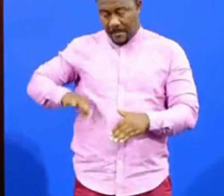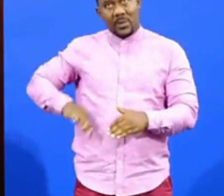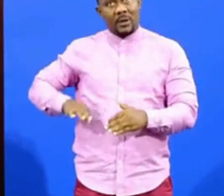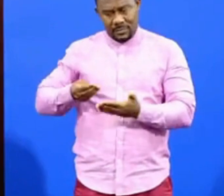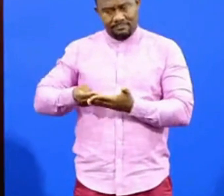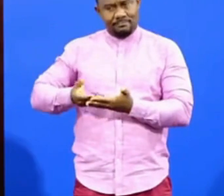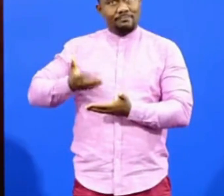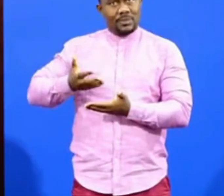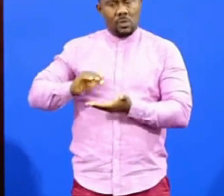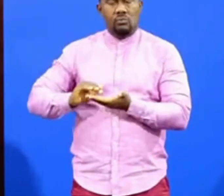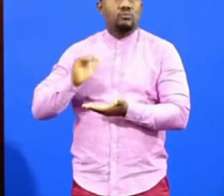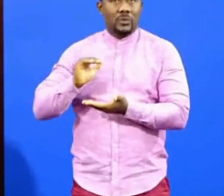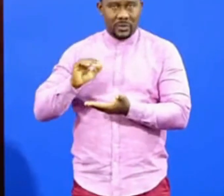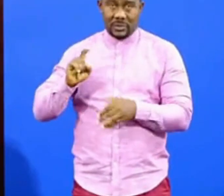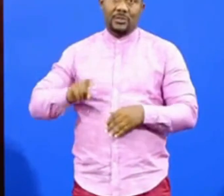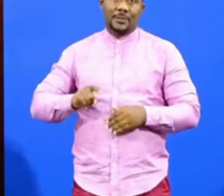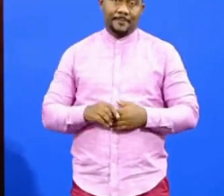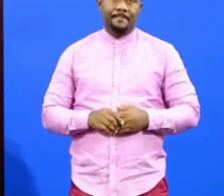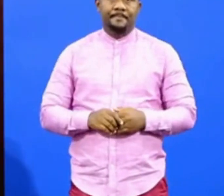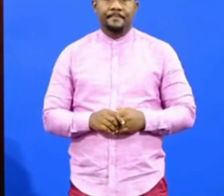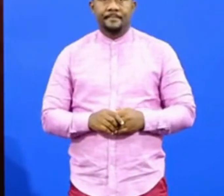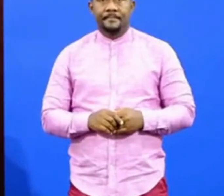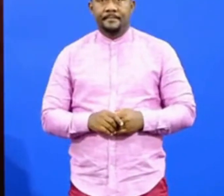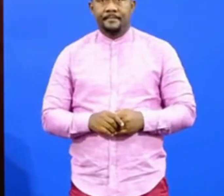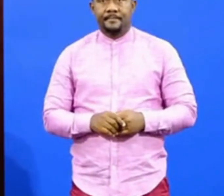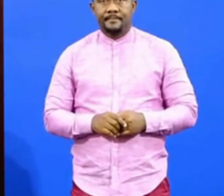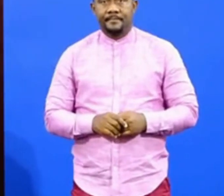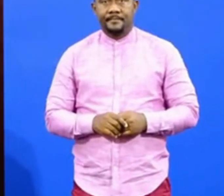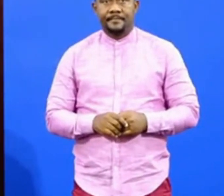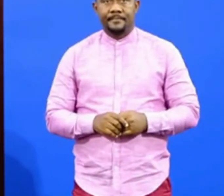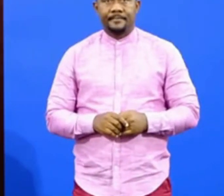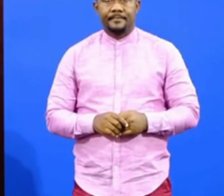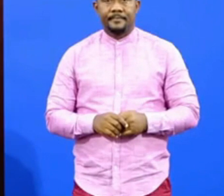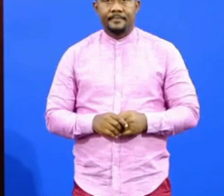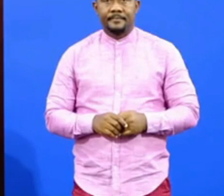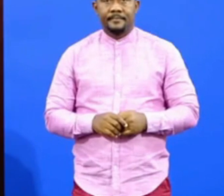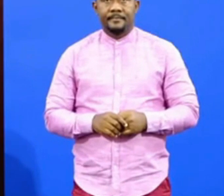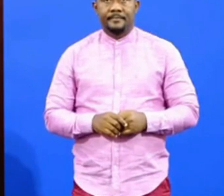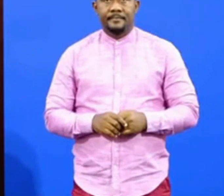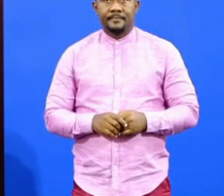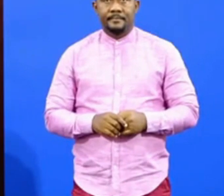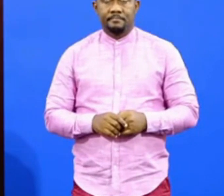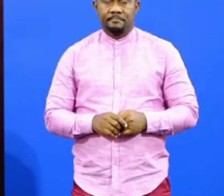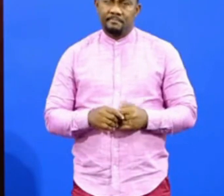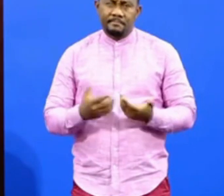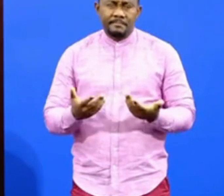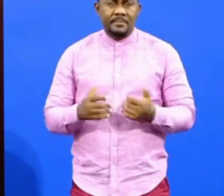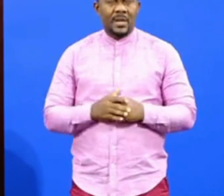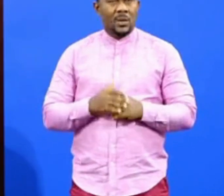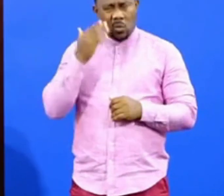supposed to help with the agricultural economic transformation that the country is seeking to enter. So why a